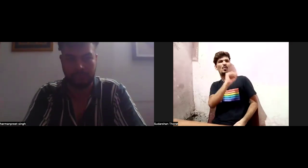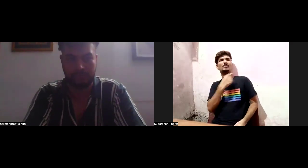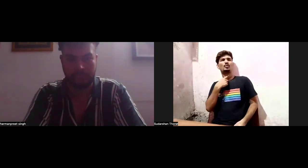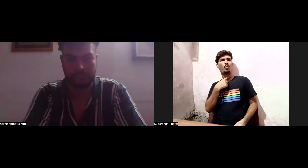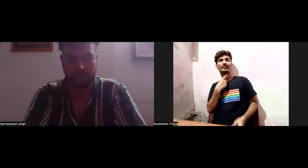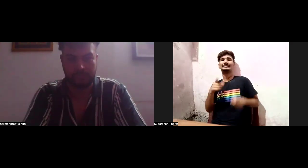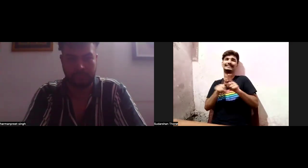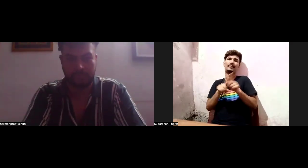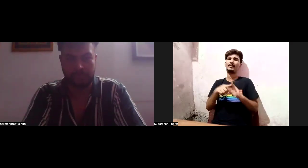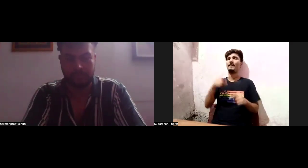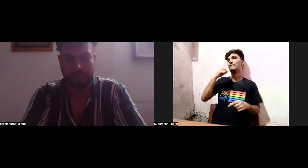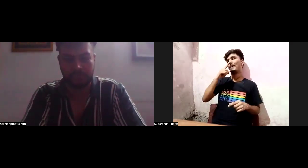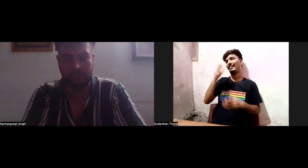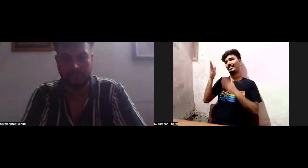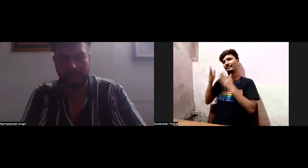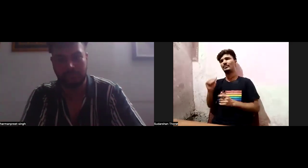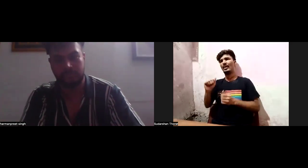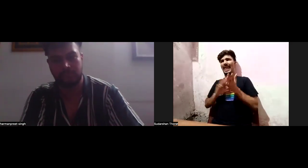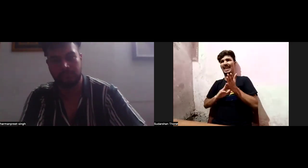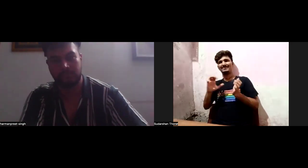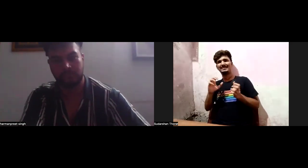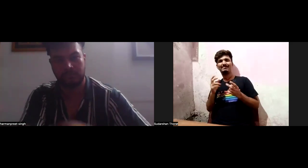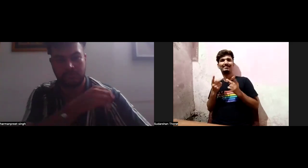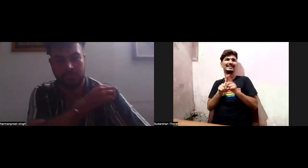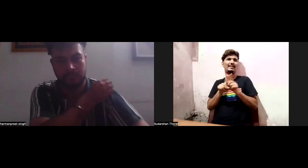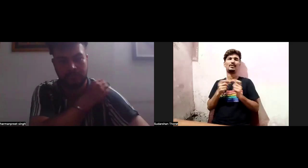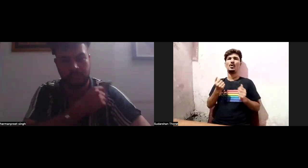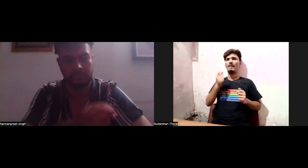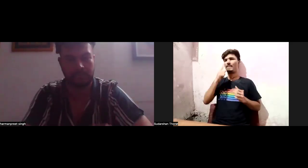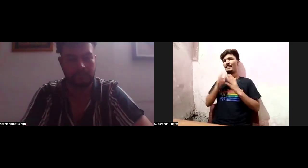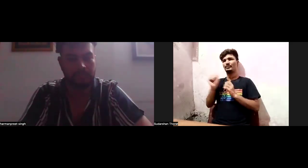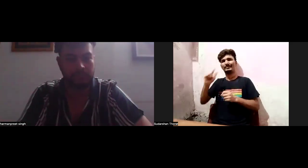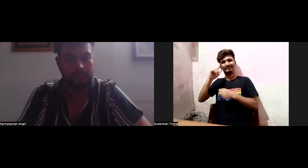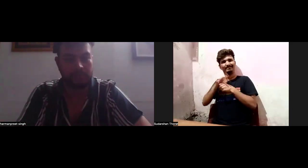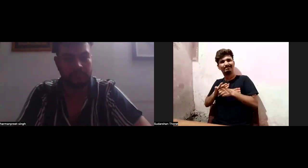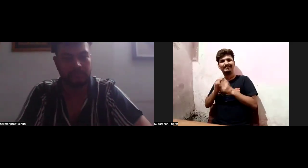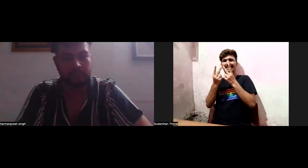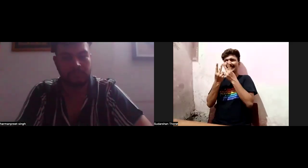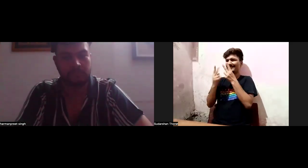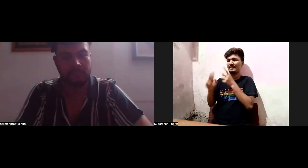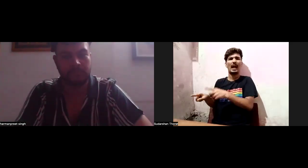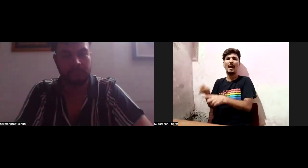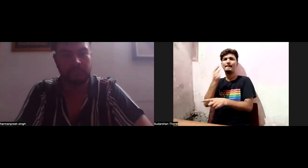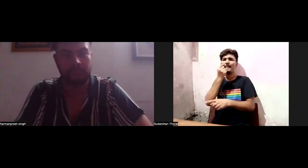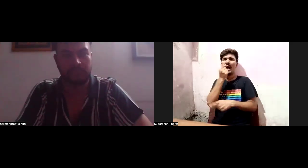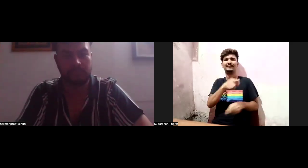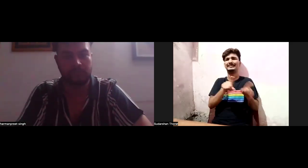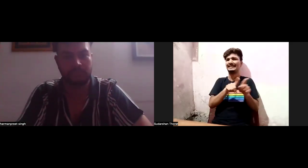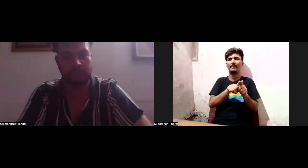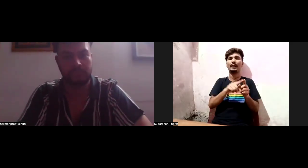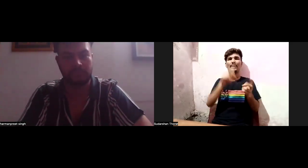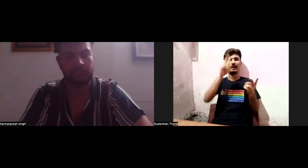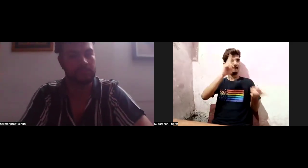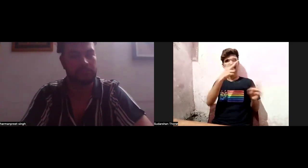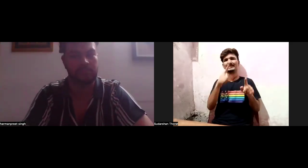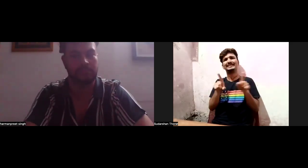the partners itself, other partner, if a woman, they, for example, if they are going through the menstruation and they have